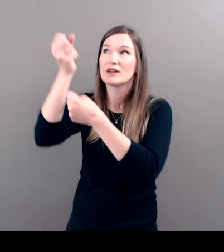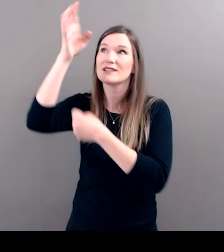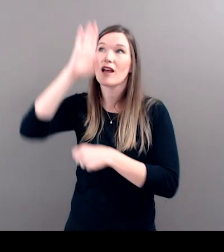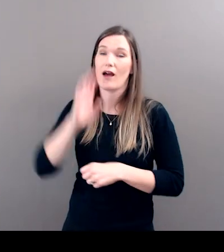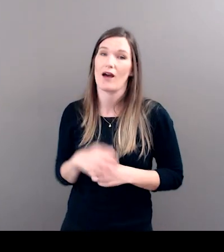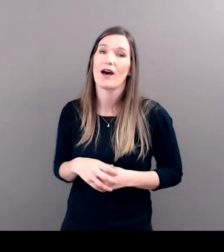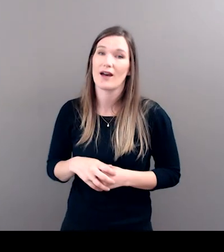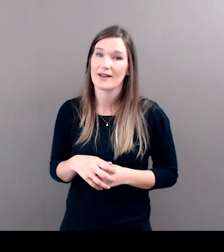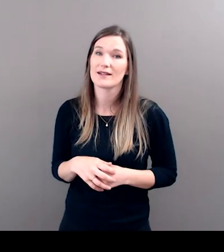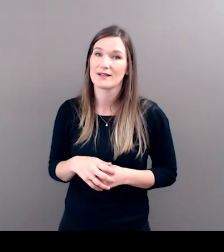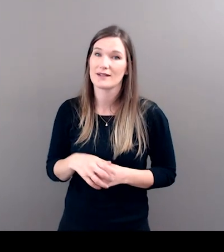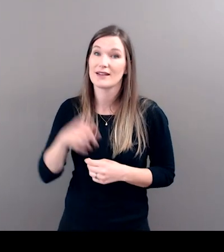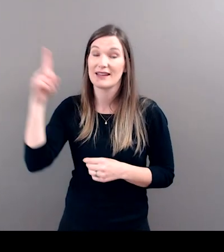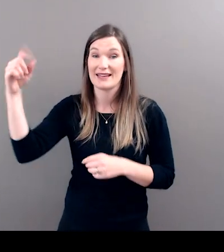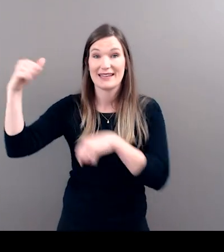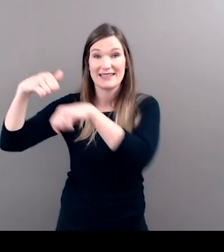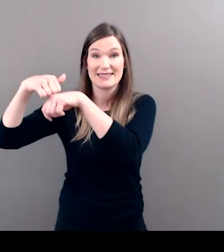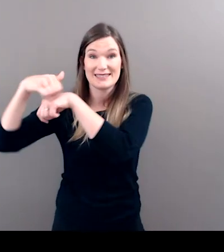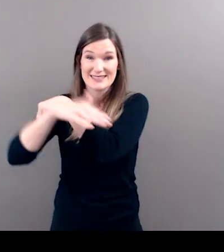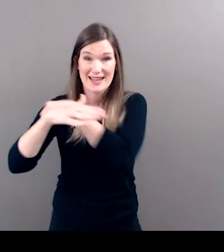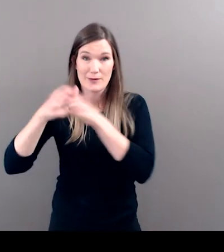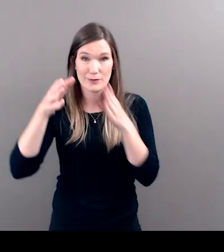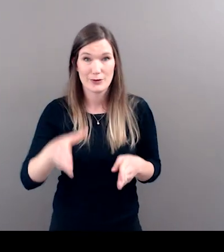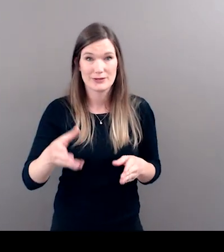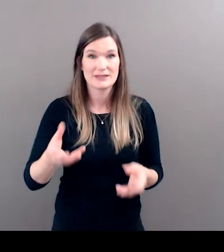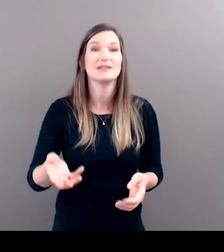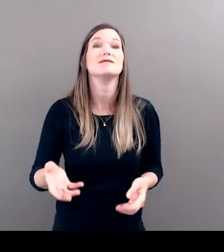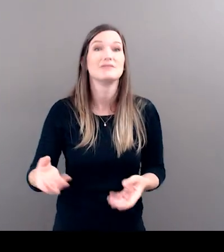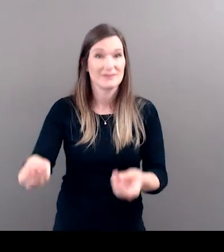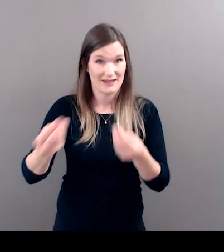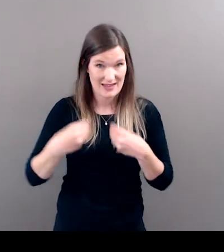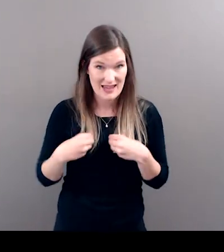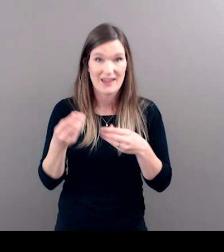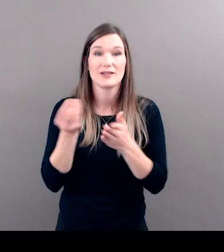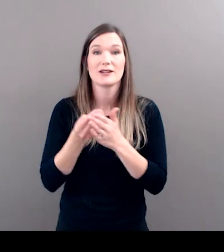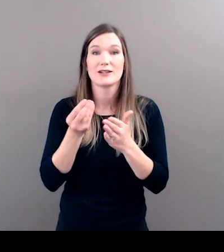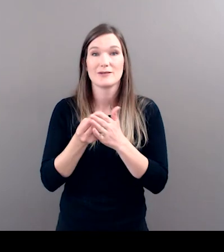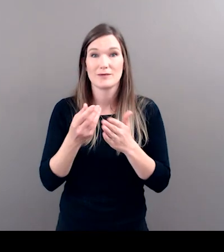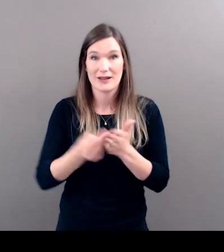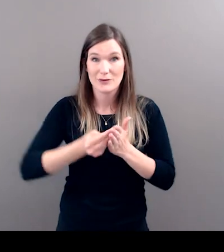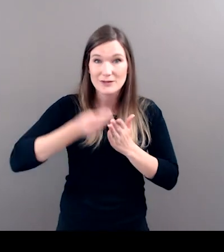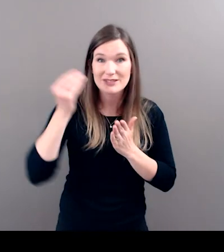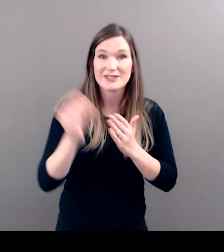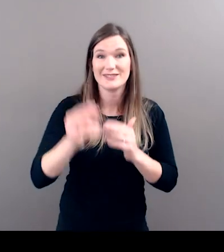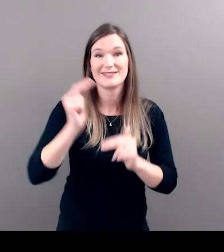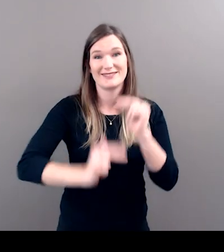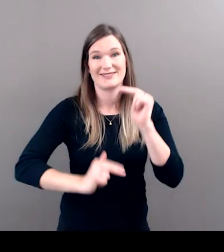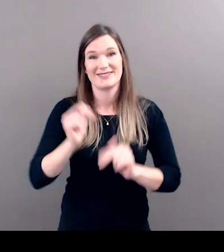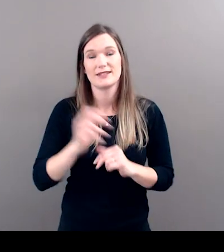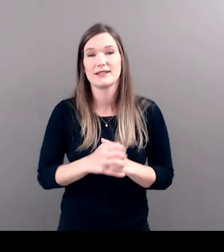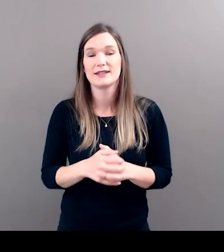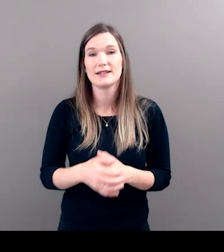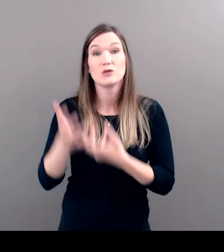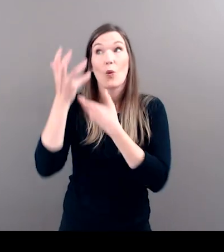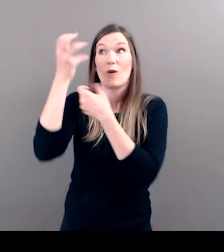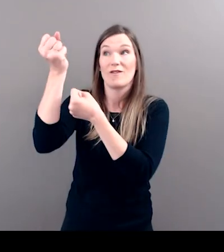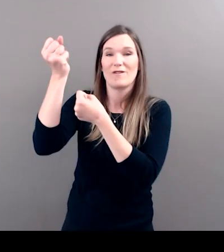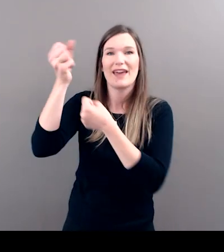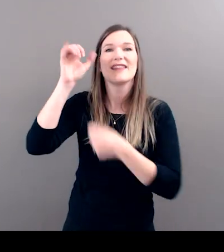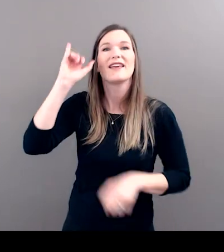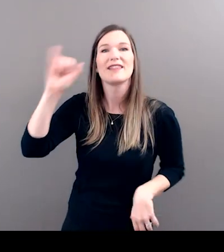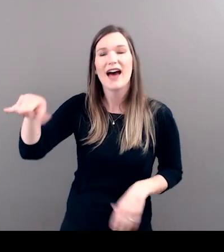incredible amount of money to close the deal to get this building. So faith is the substance of things hoped for, the evidence of